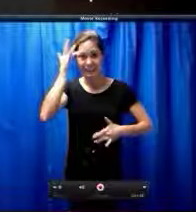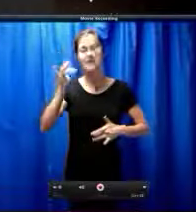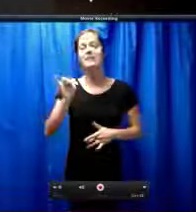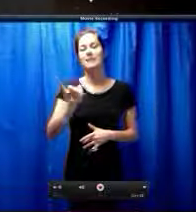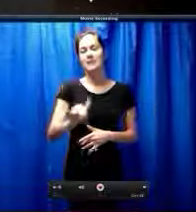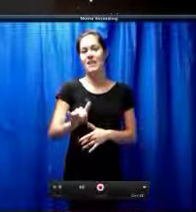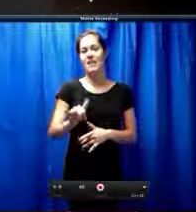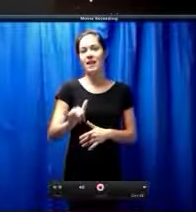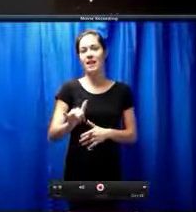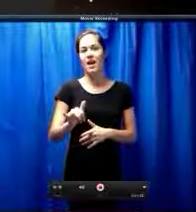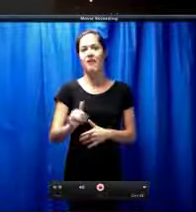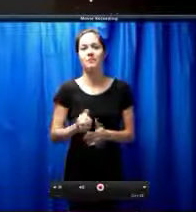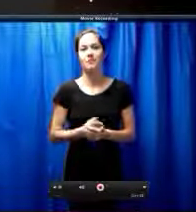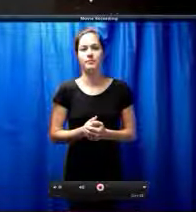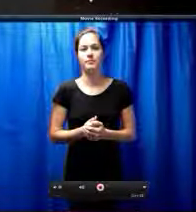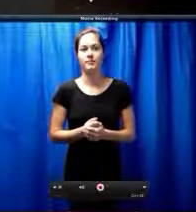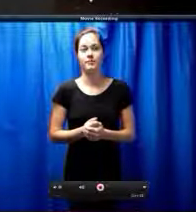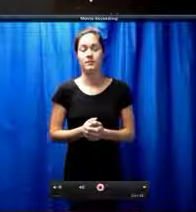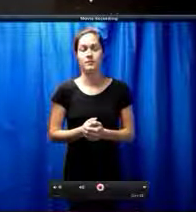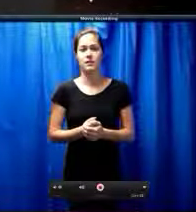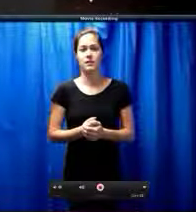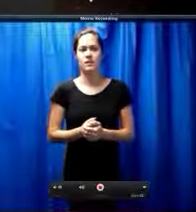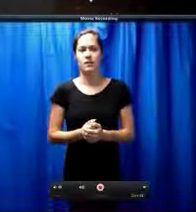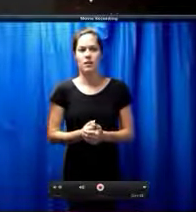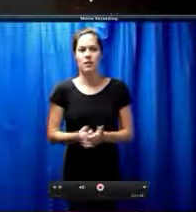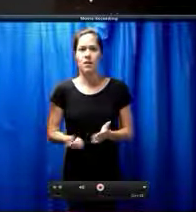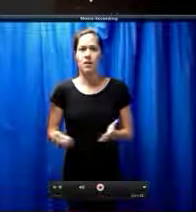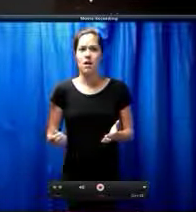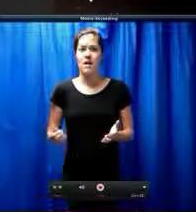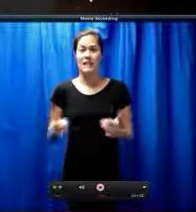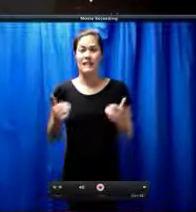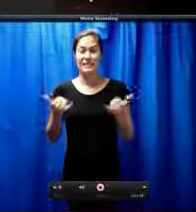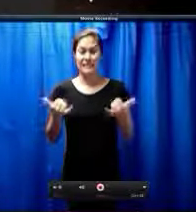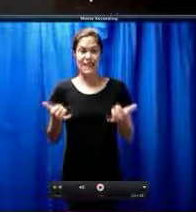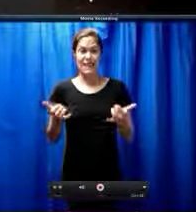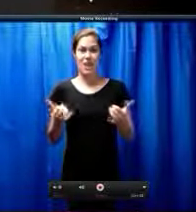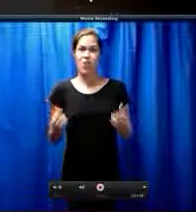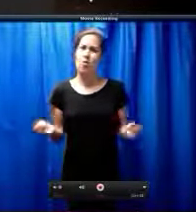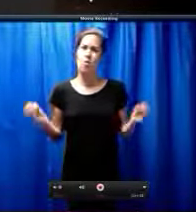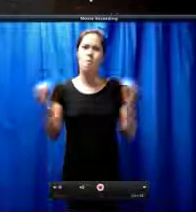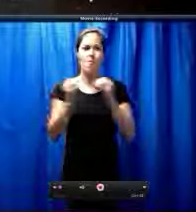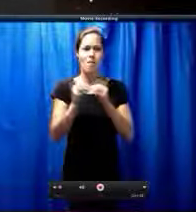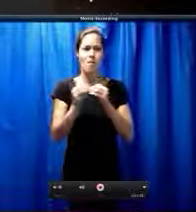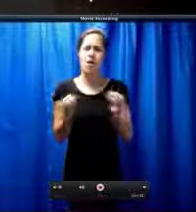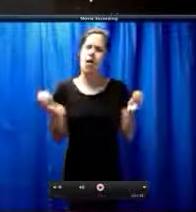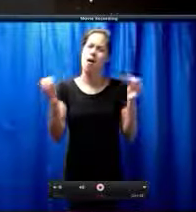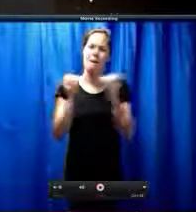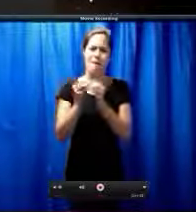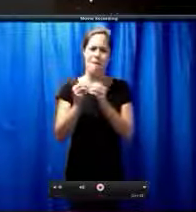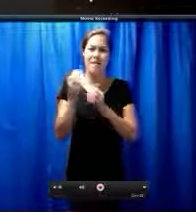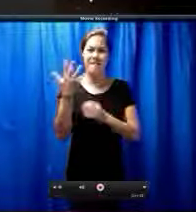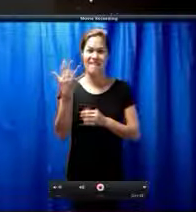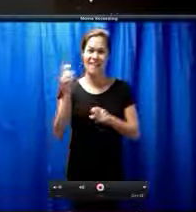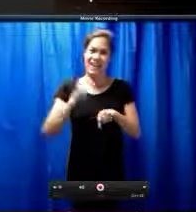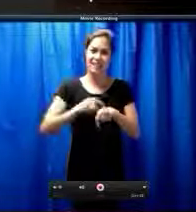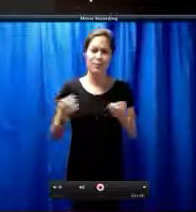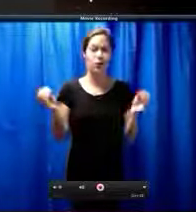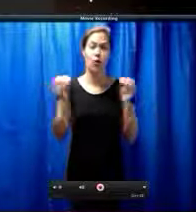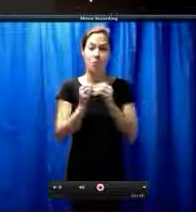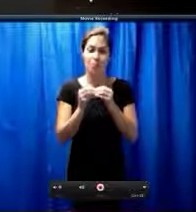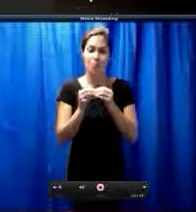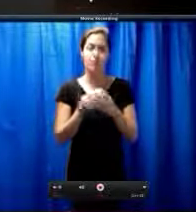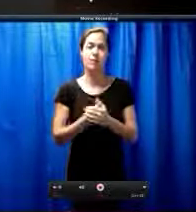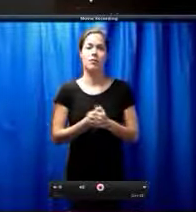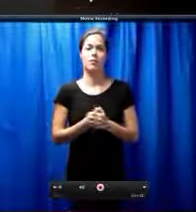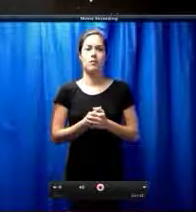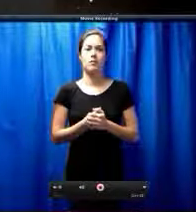has increased 5-fold. And the Center for Disease Control is actually stating that anyone 17 years old and older should be